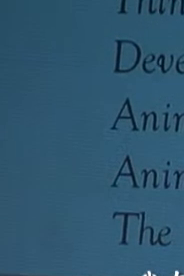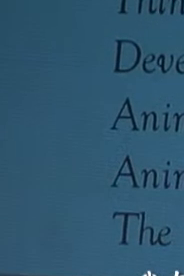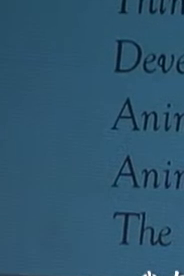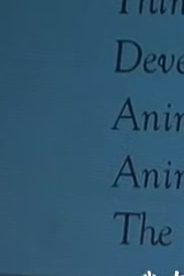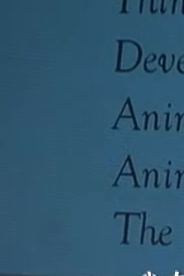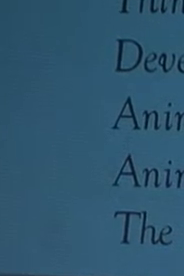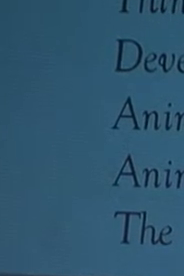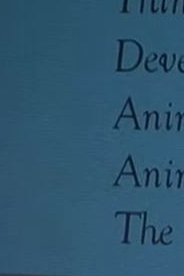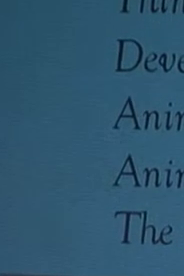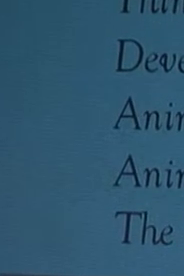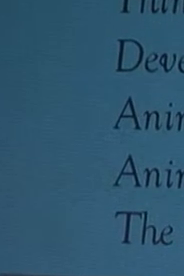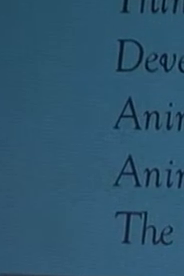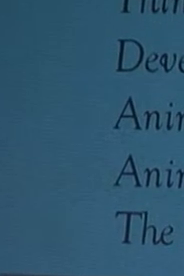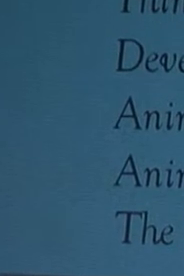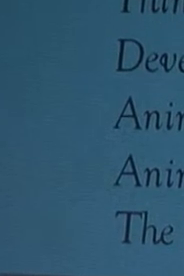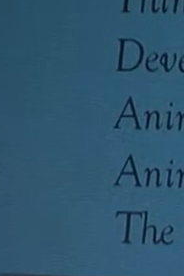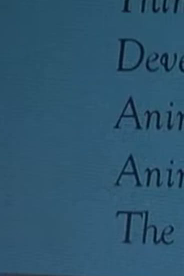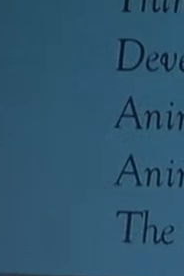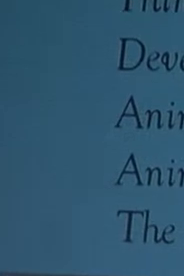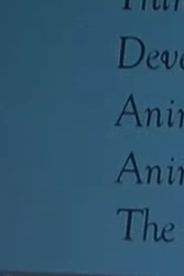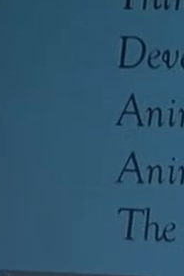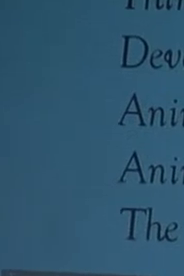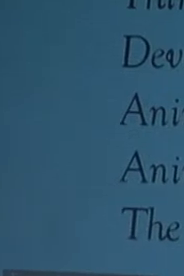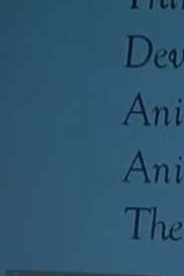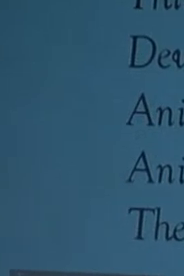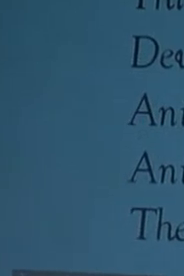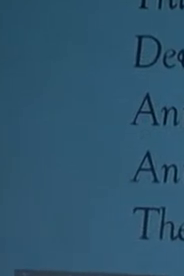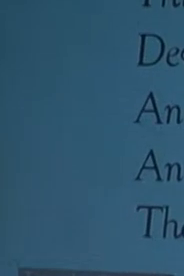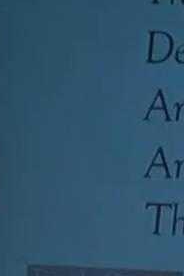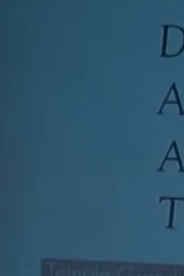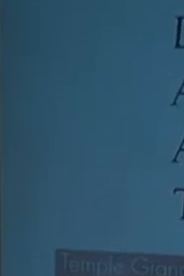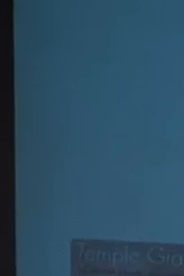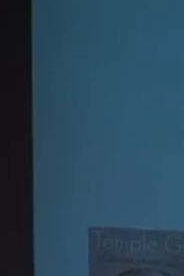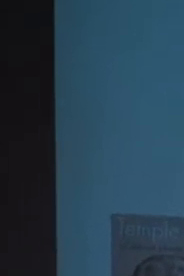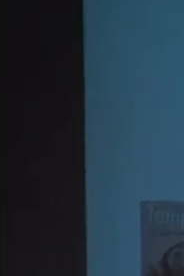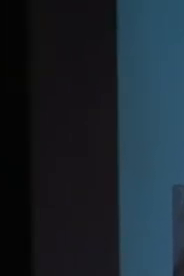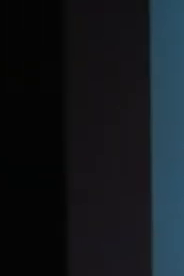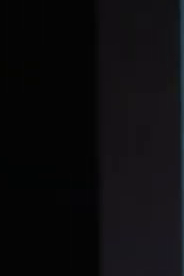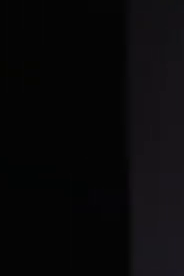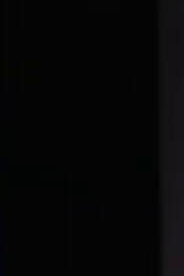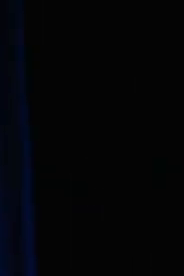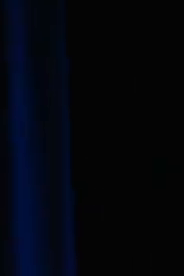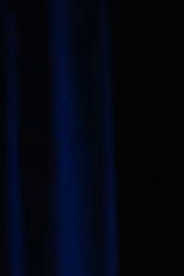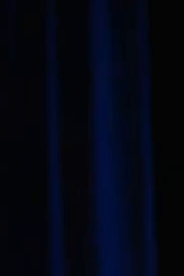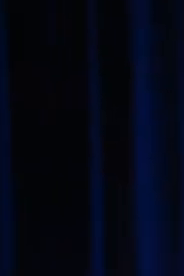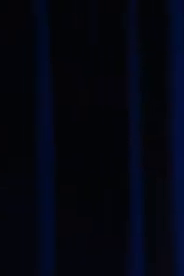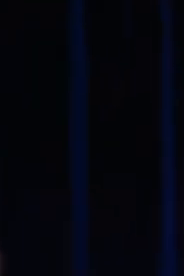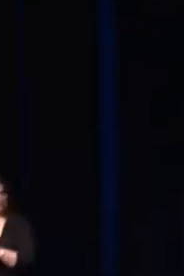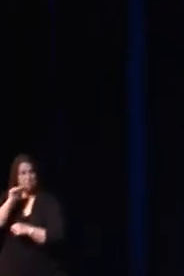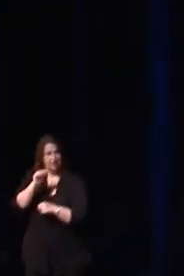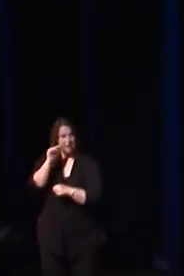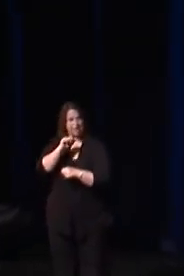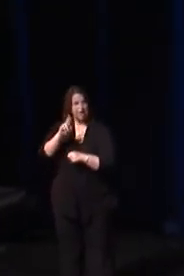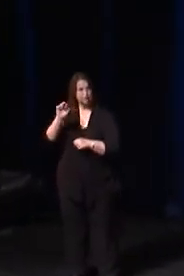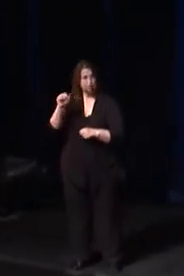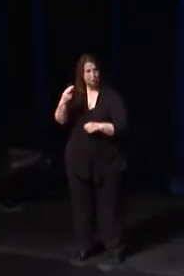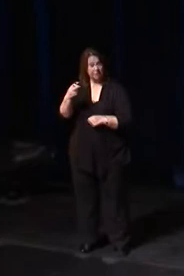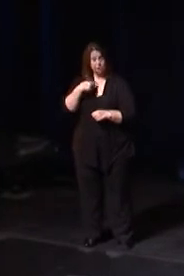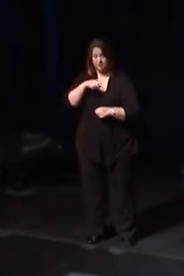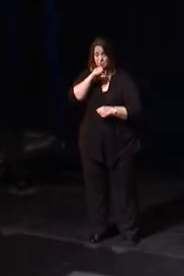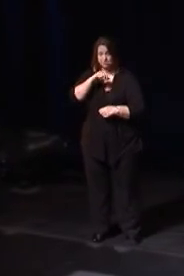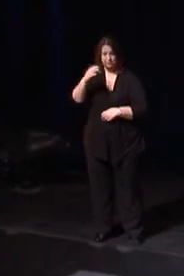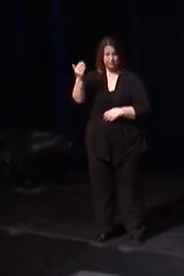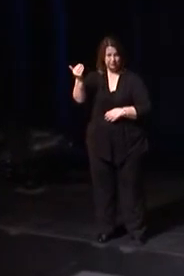lot of work skills. I worked out in my aunt's ranch. I actually built a gate that's shown in the movie. It worked just like it was shown in the movie. I was 15 years